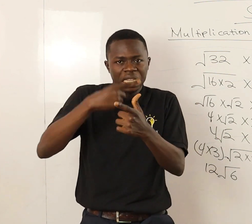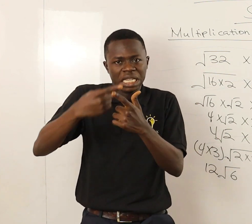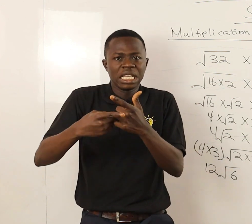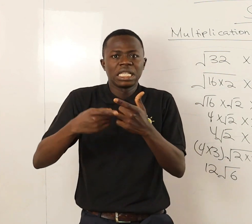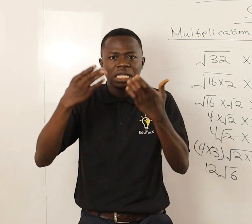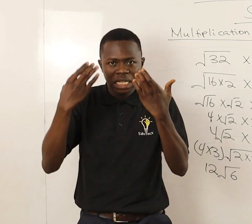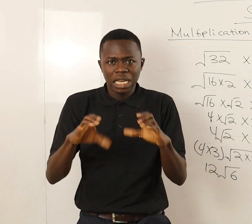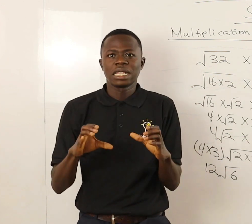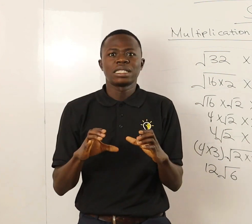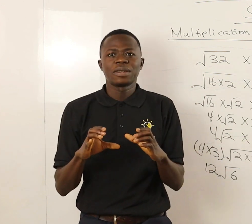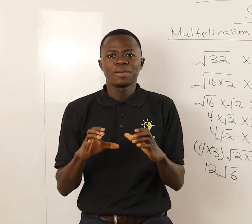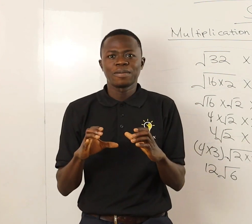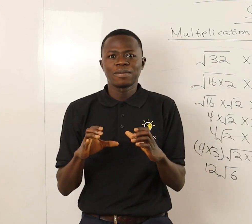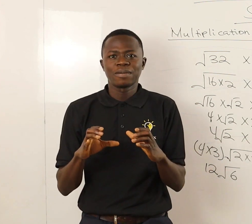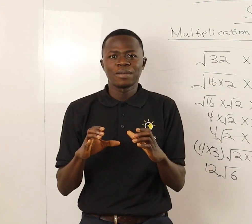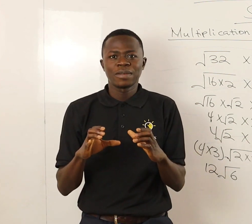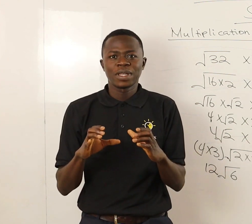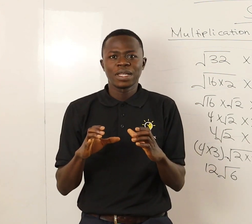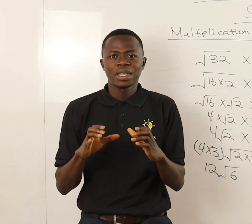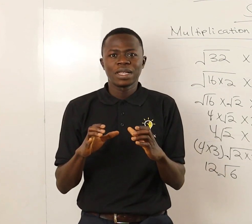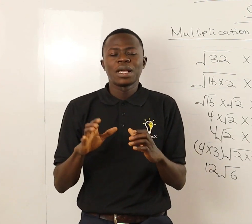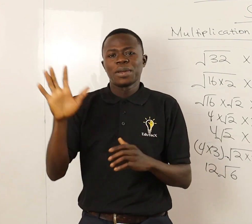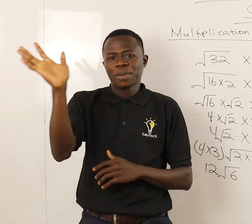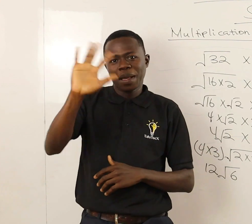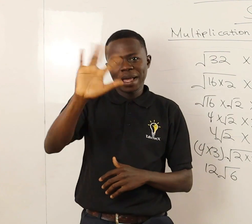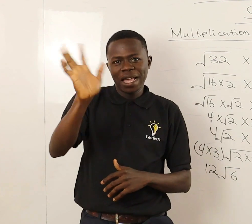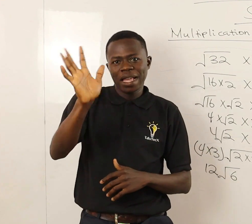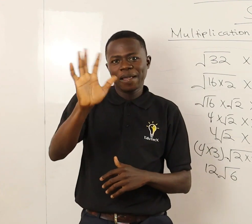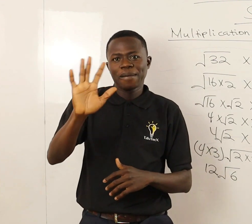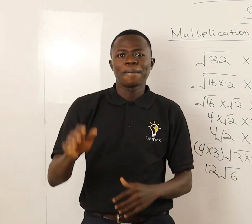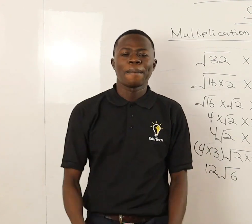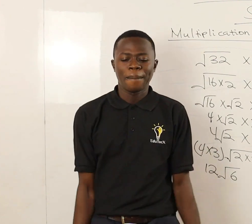wish to see you in the next class. So, bye for now.